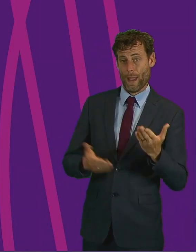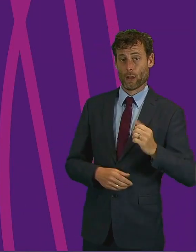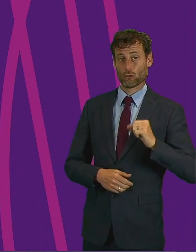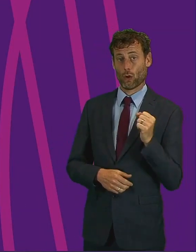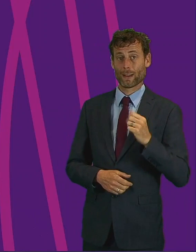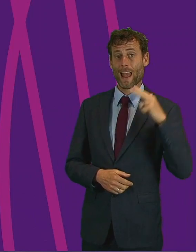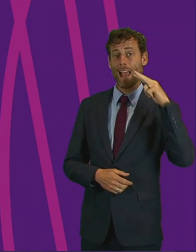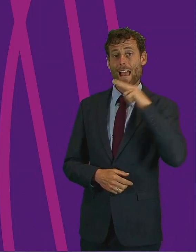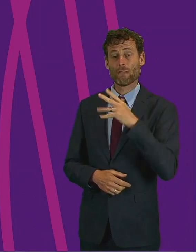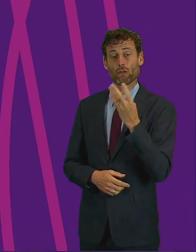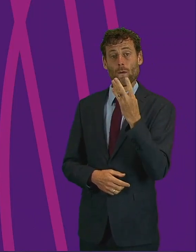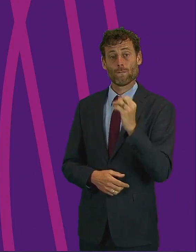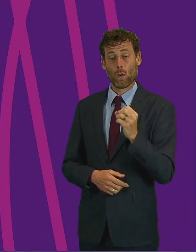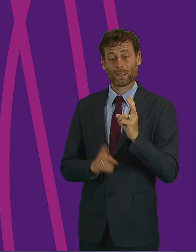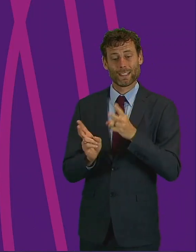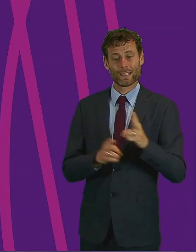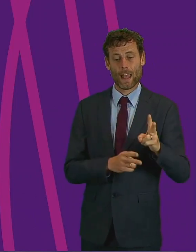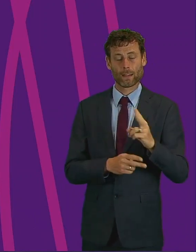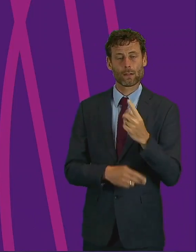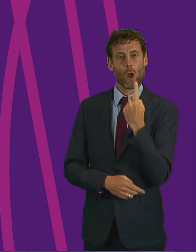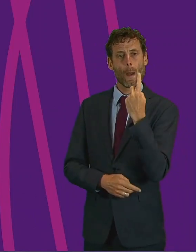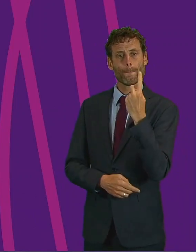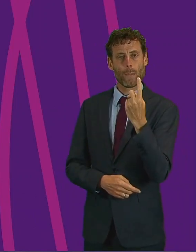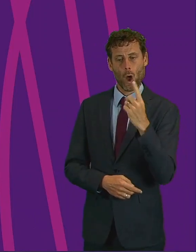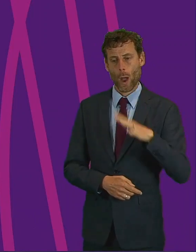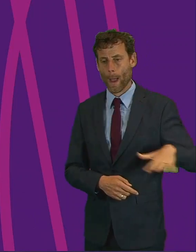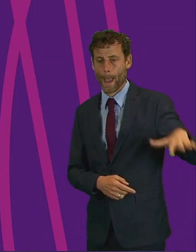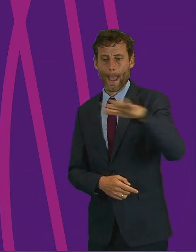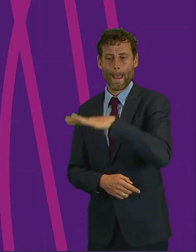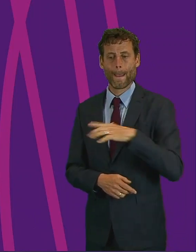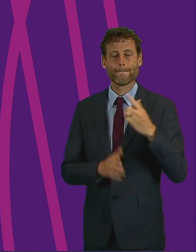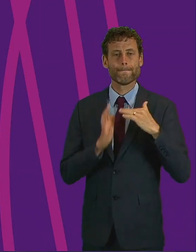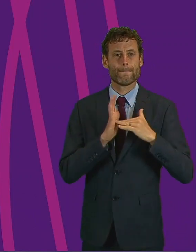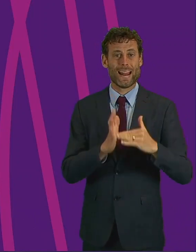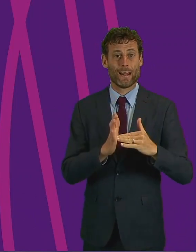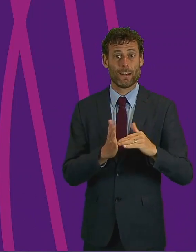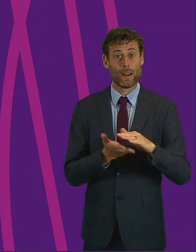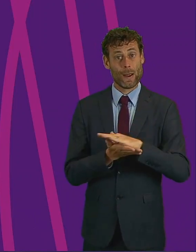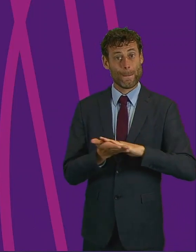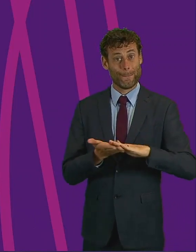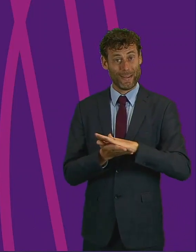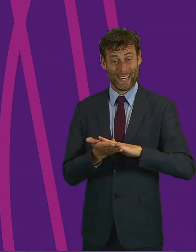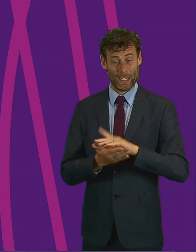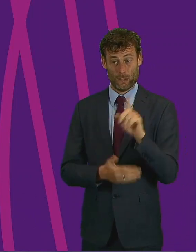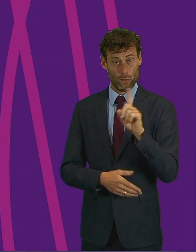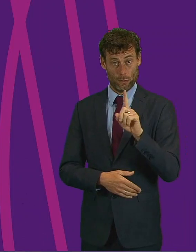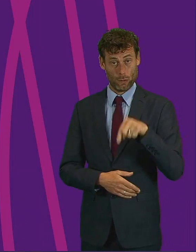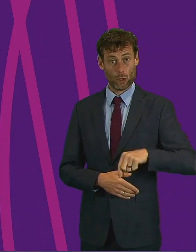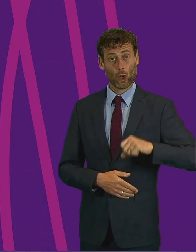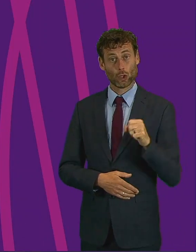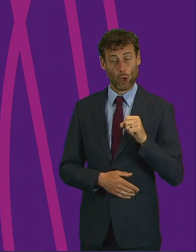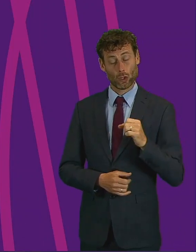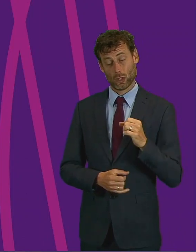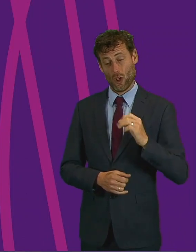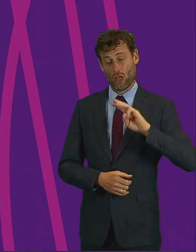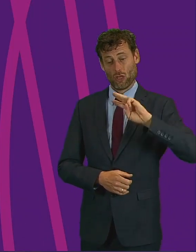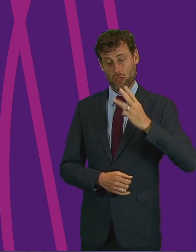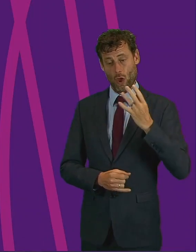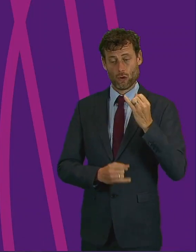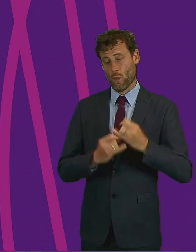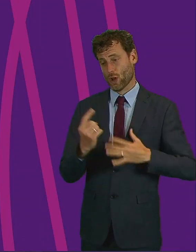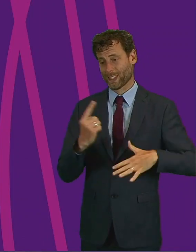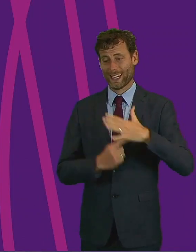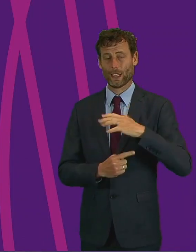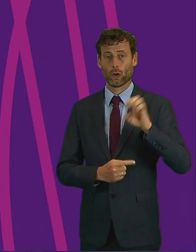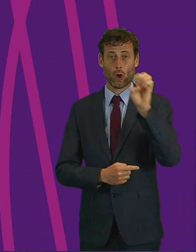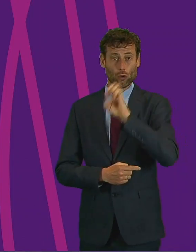840 deaths per million. That means Scotland has had the third worst outbreak in Europe, worse than Italy, 10 times worse than that of Germany